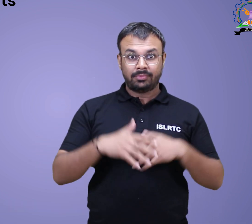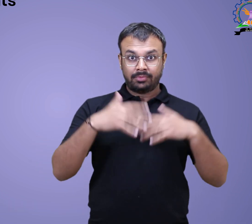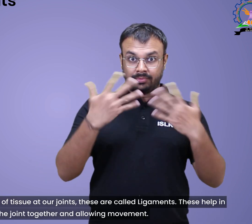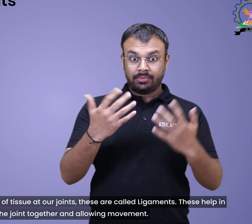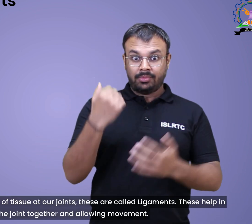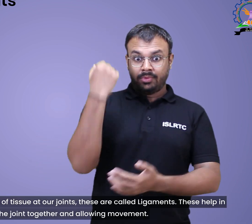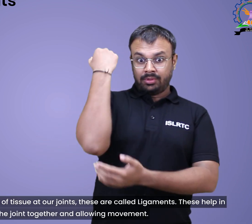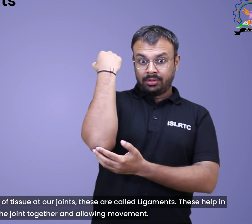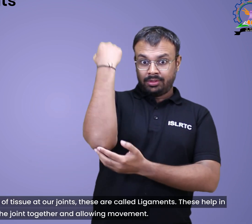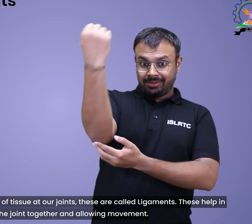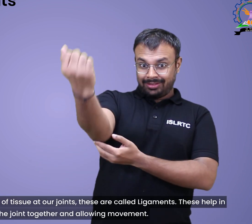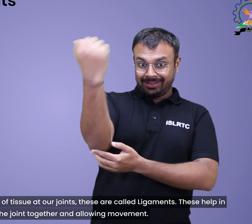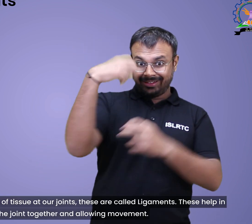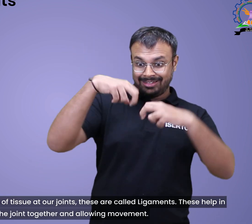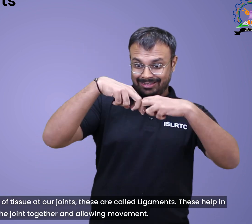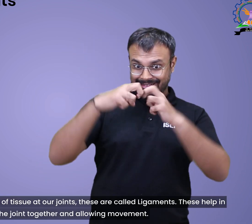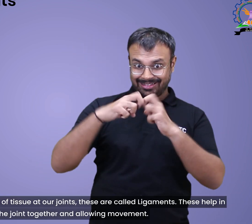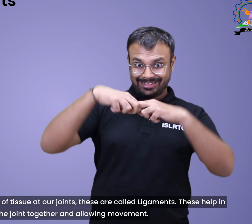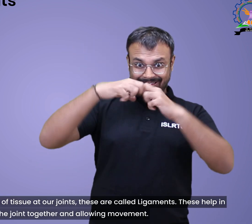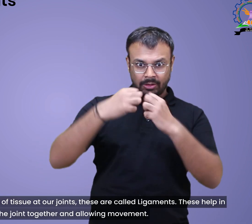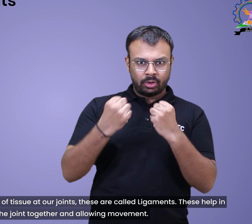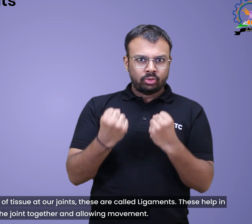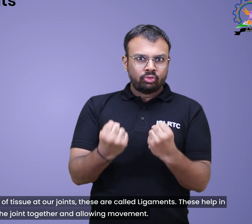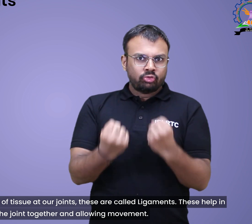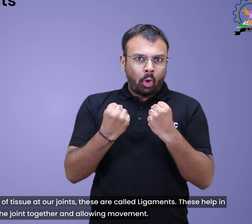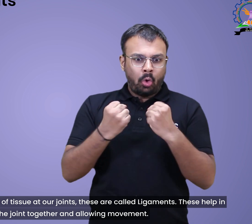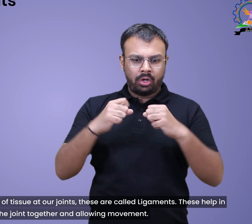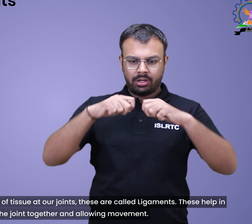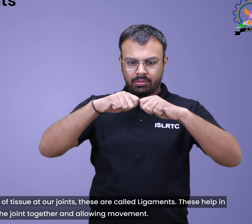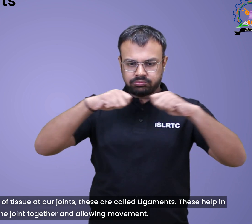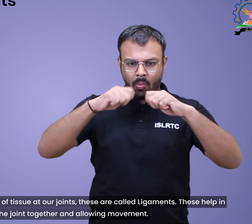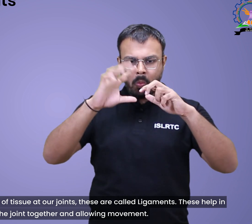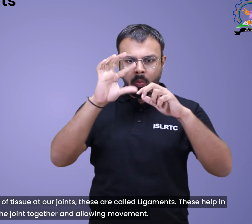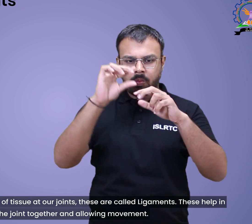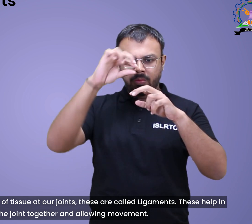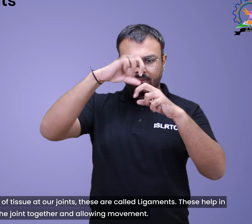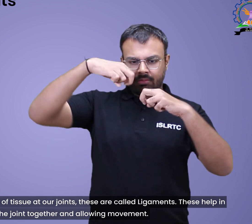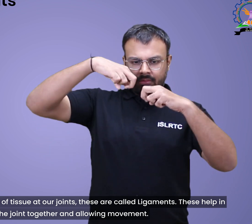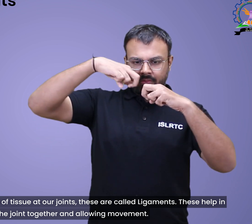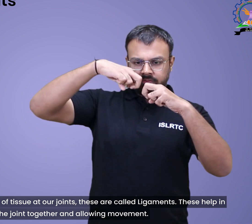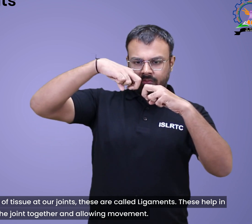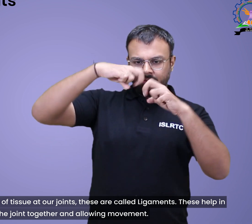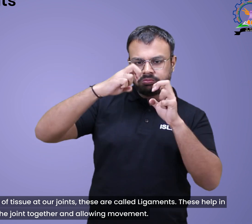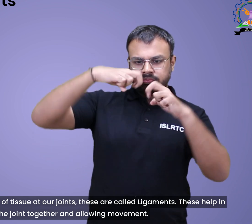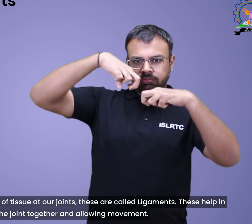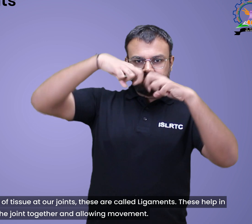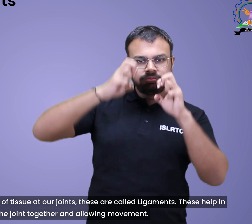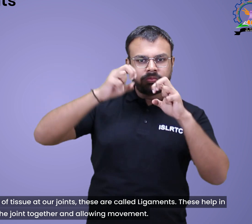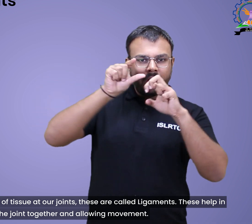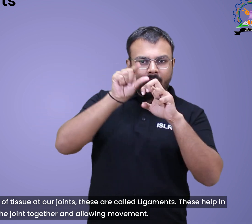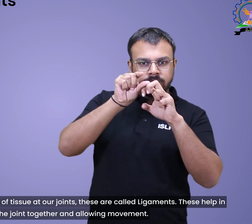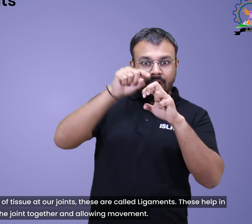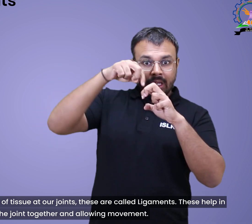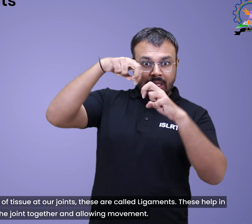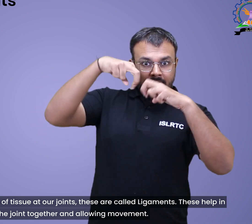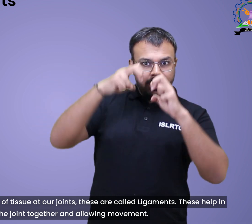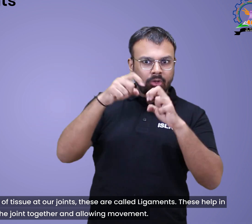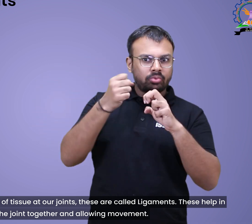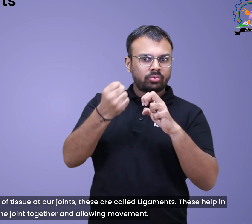We have strong, flexible bands of tissue at our joints. These are called ligaments. These help in holding